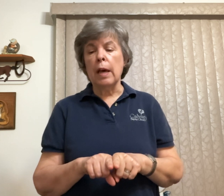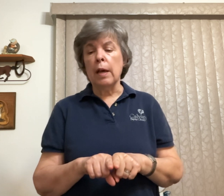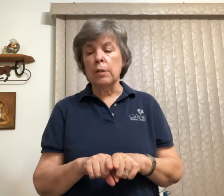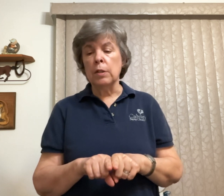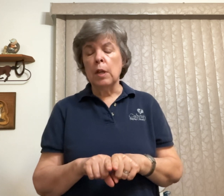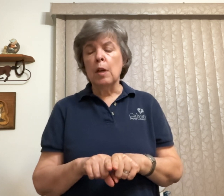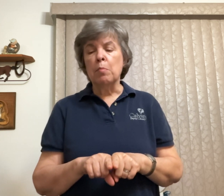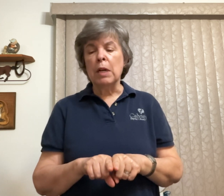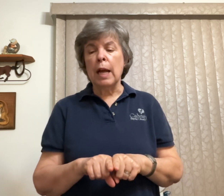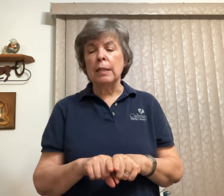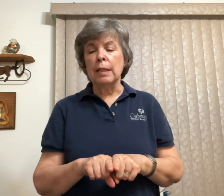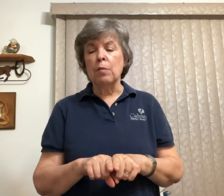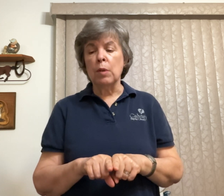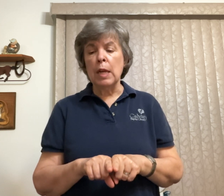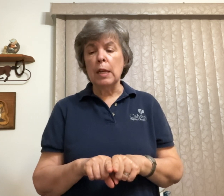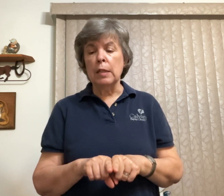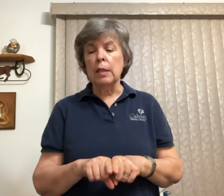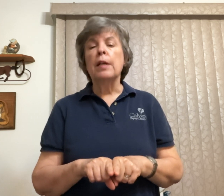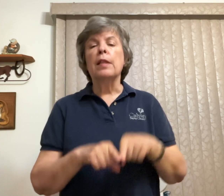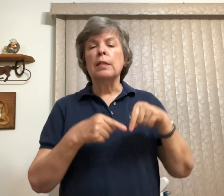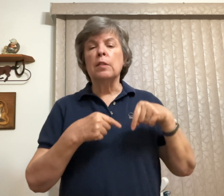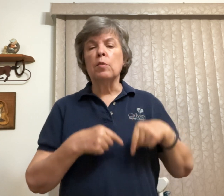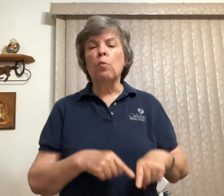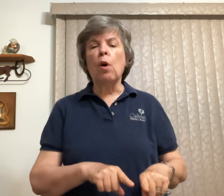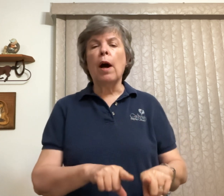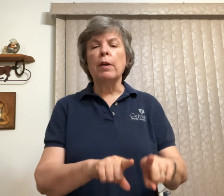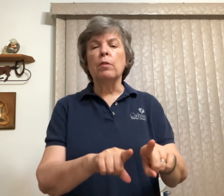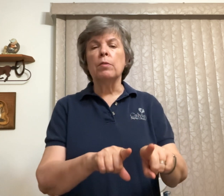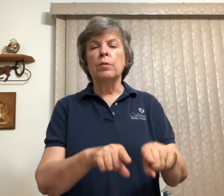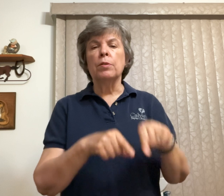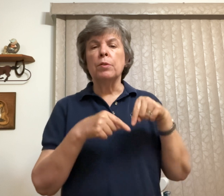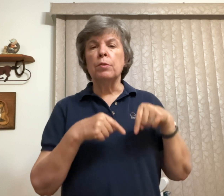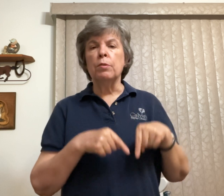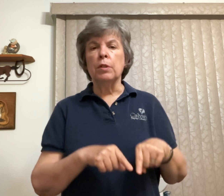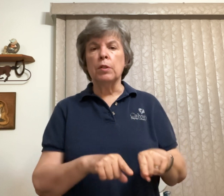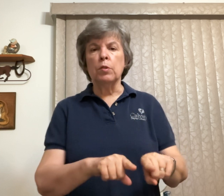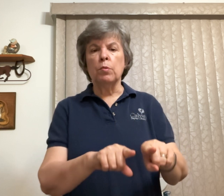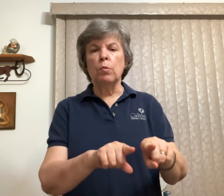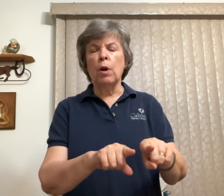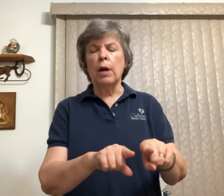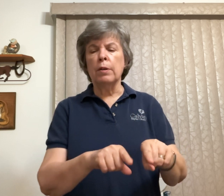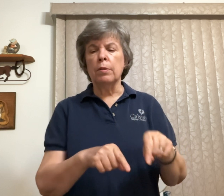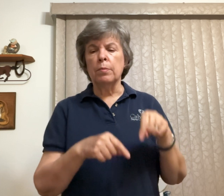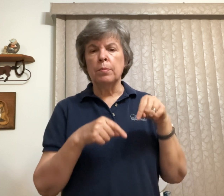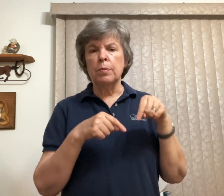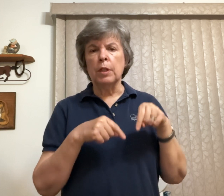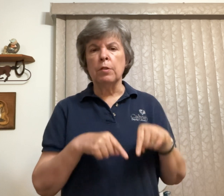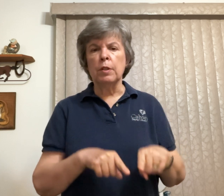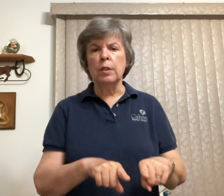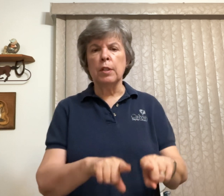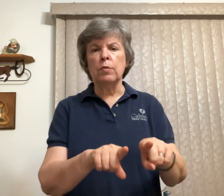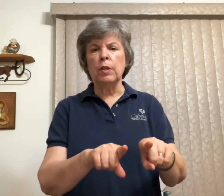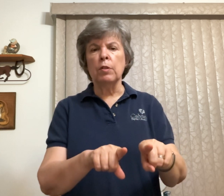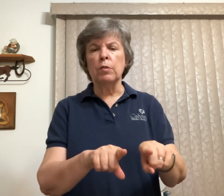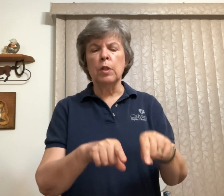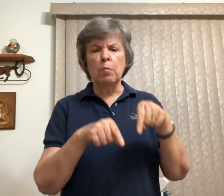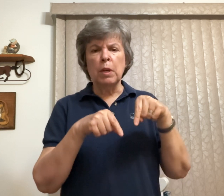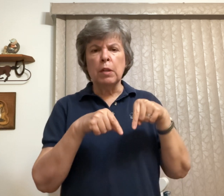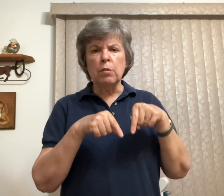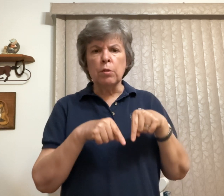as, but as I ran, that's the while. So you do this, while. Take your index fingers, make a little